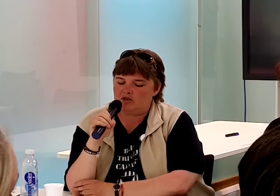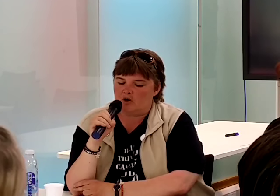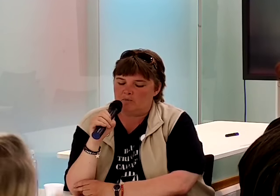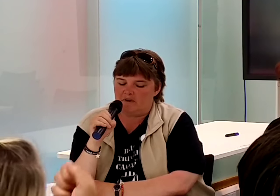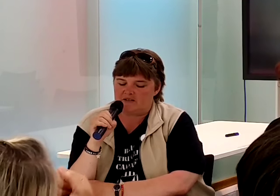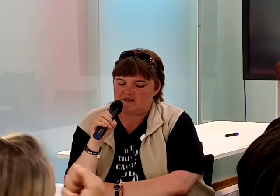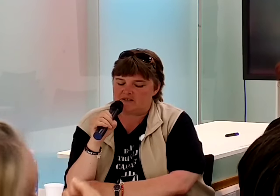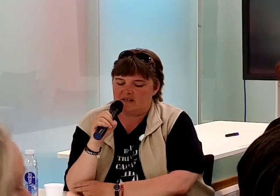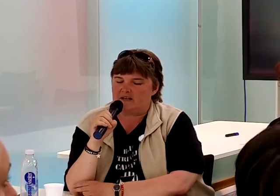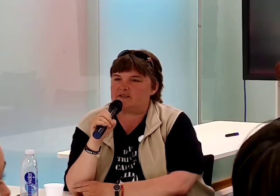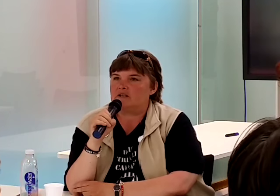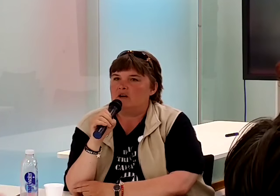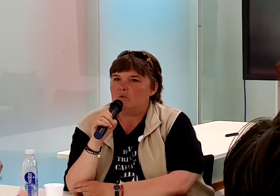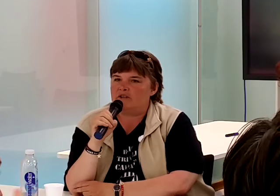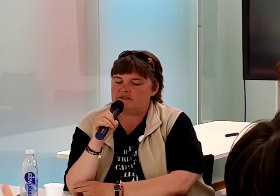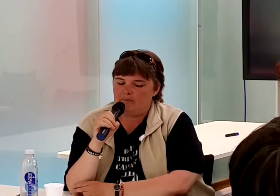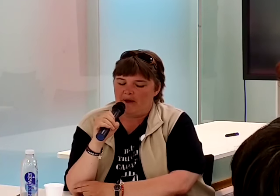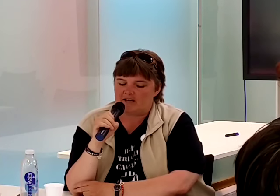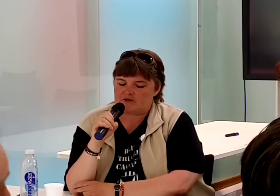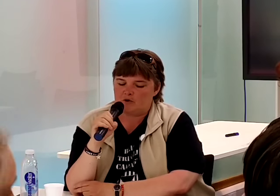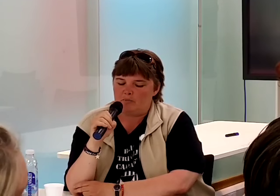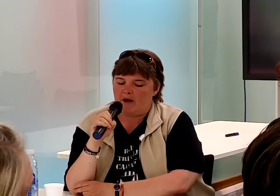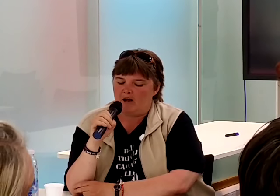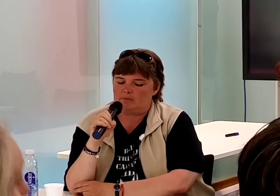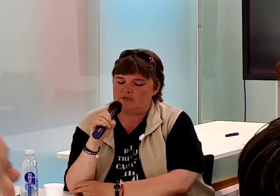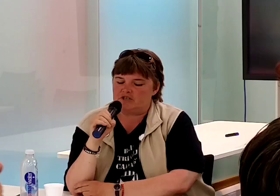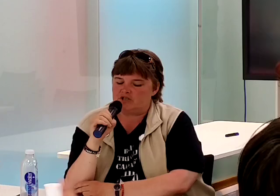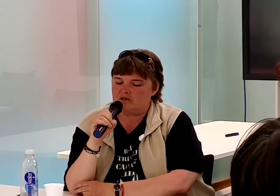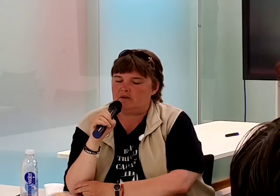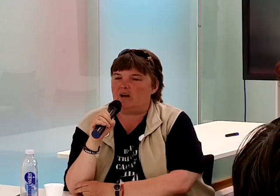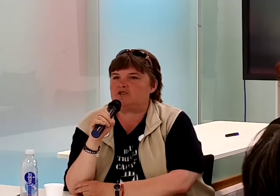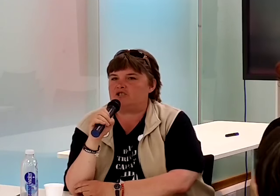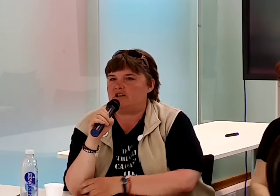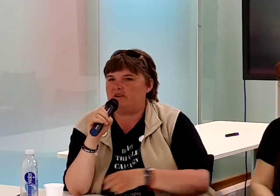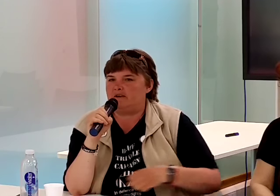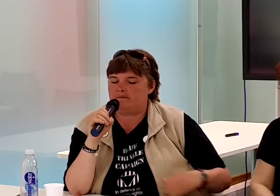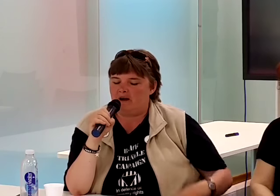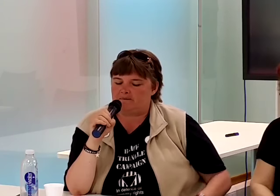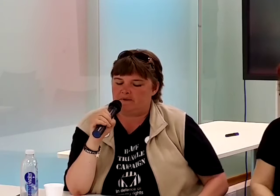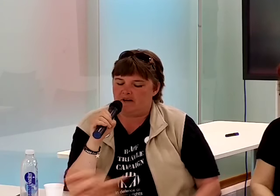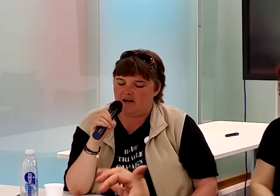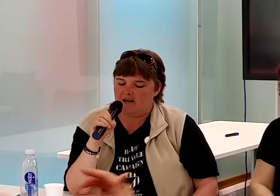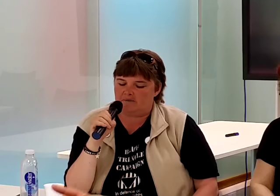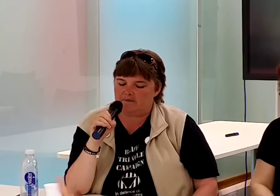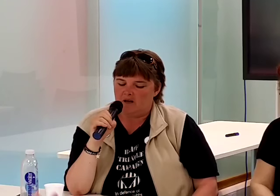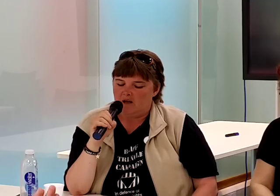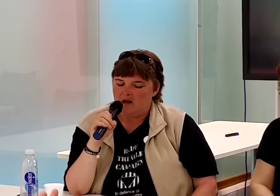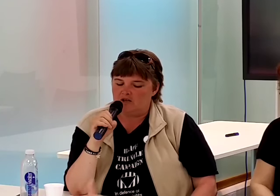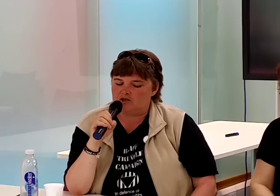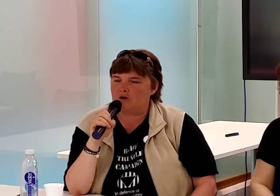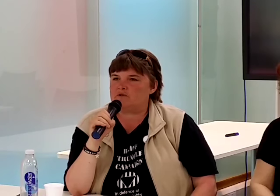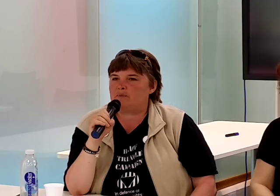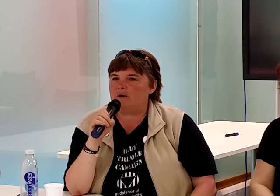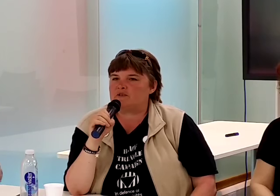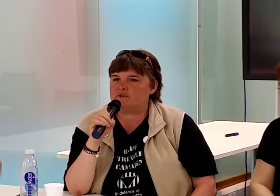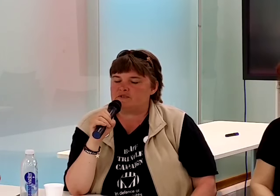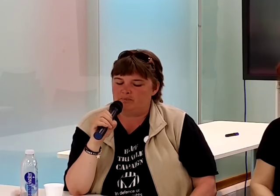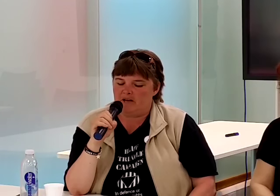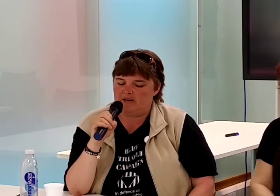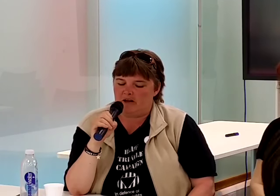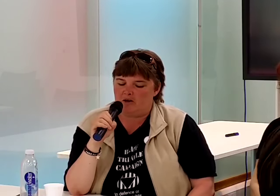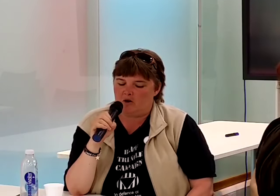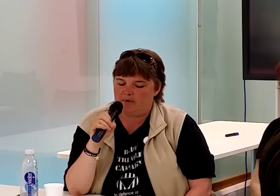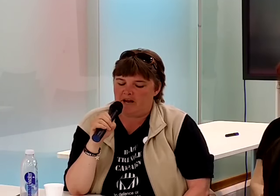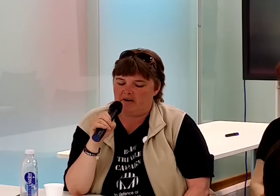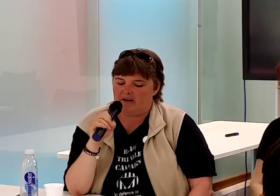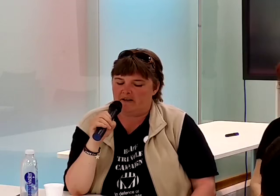both Jeremy and John were there to see us when DPAC stormed Parliament in June last year in the fight for the ILF, and John spoke to